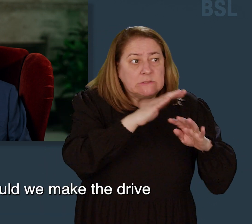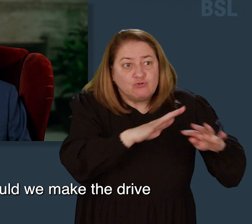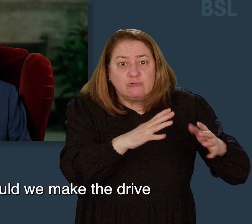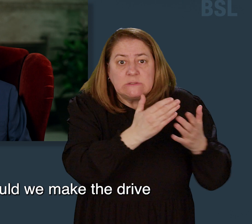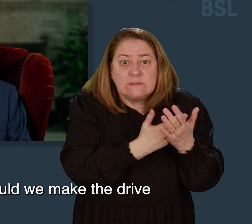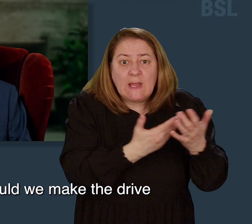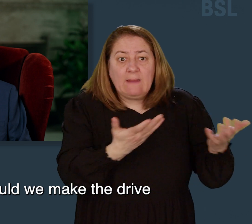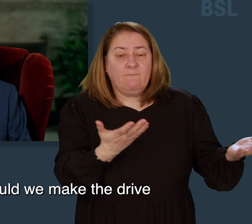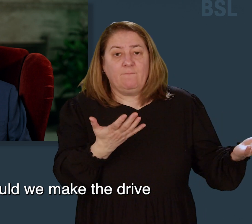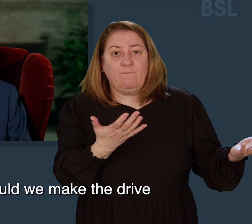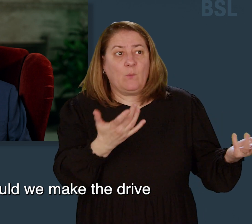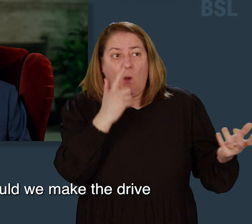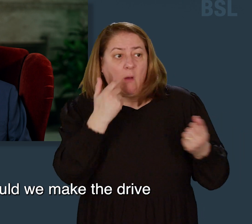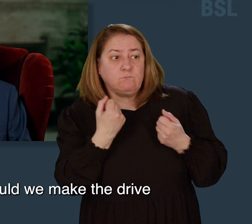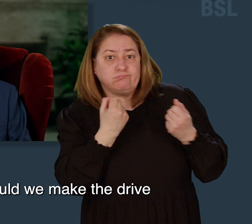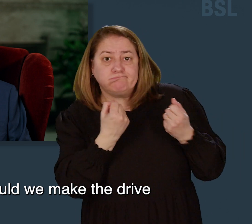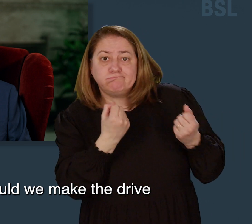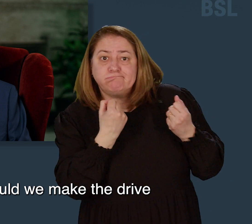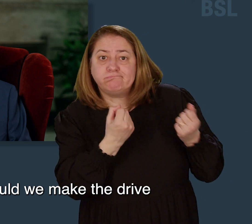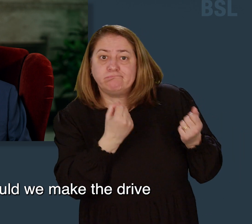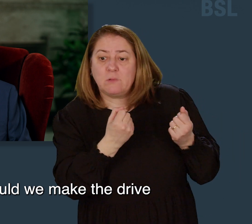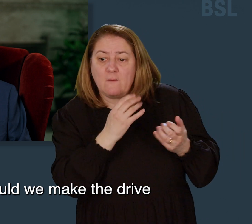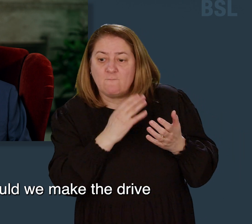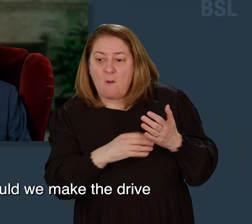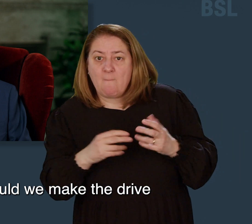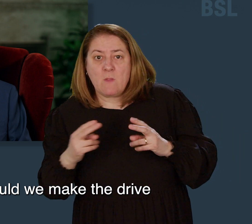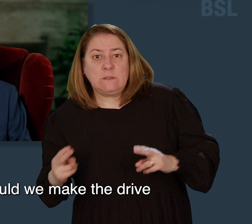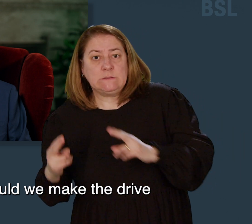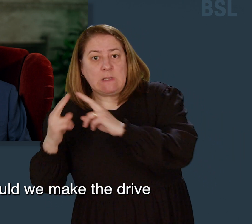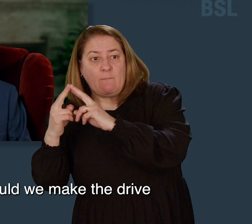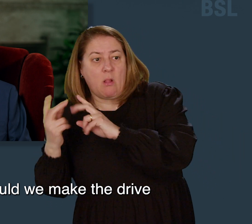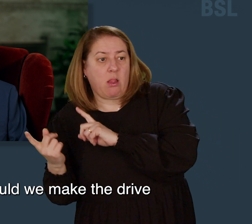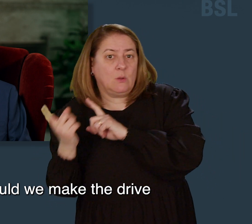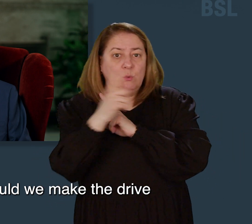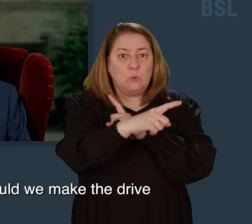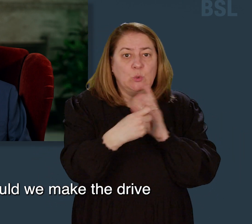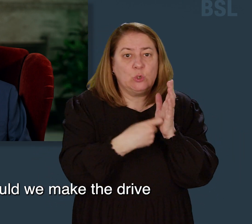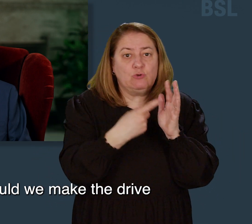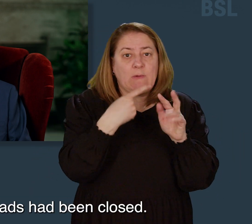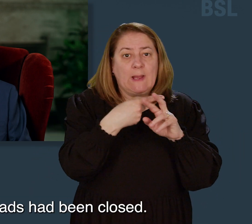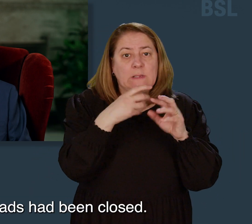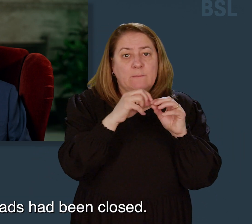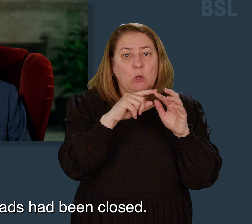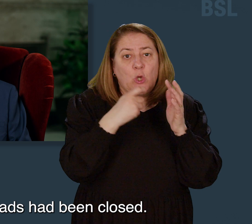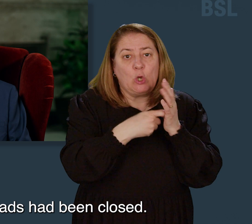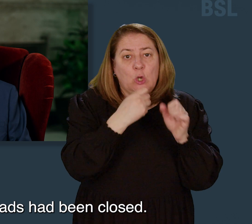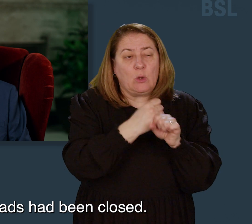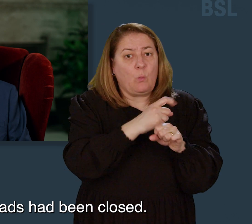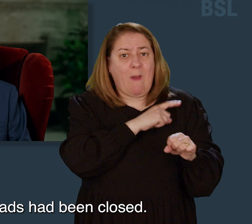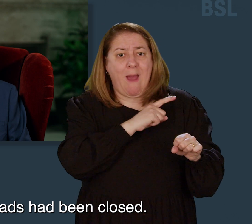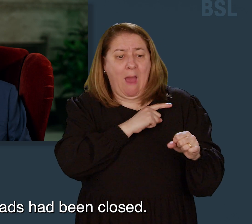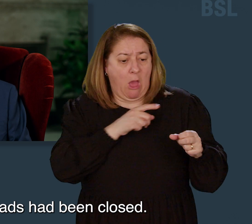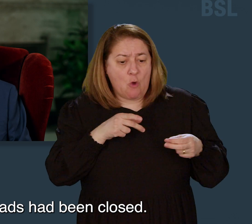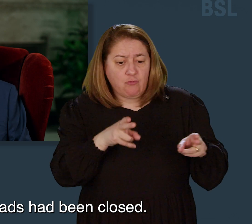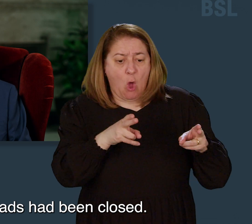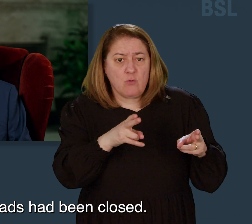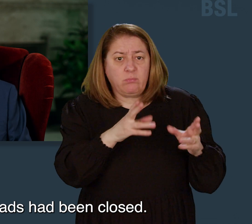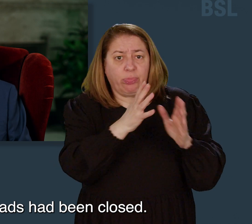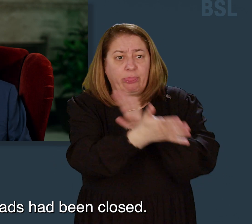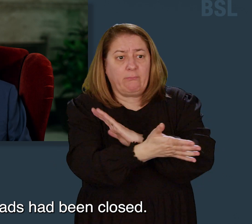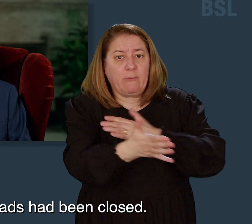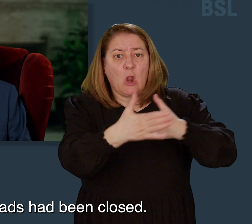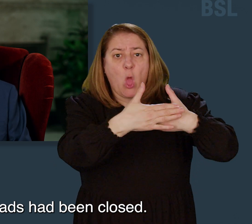children, nor could we make the drive from Idaho Falls to Rexburg, as all